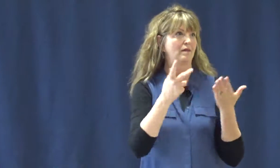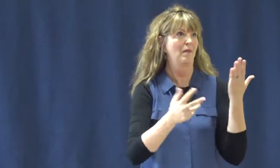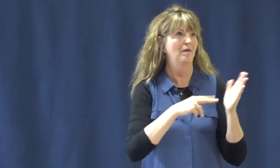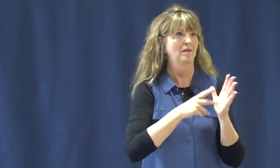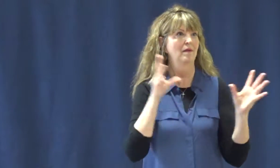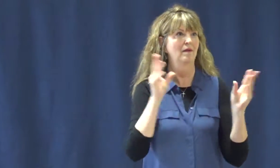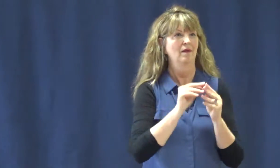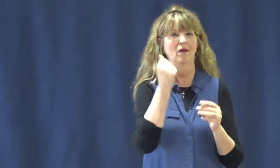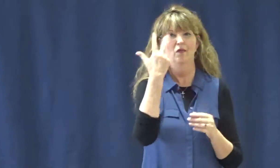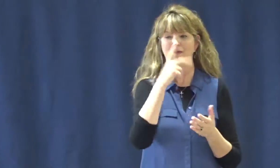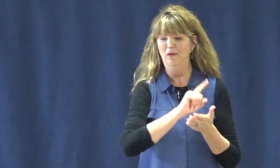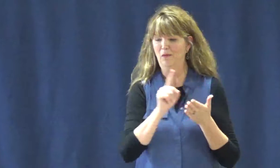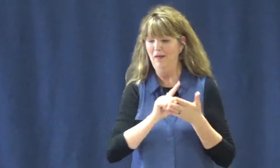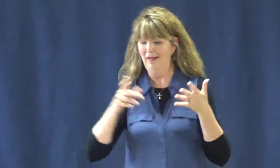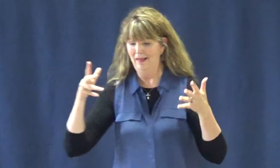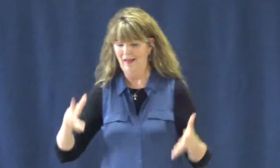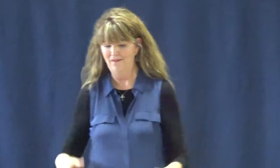So 13 weeks.